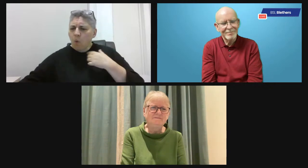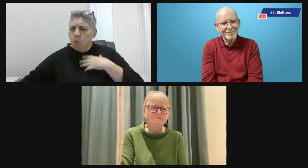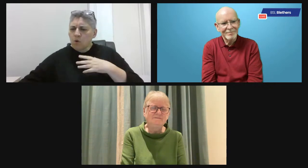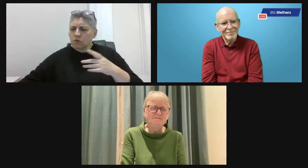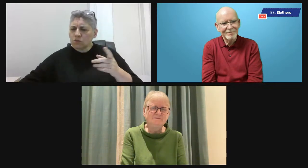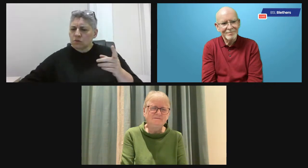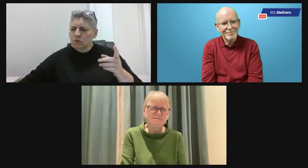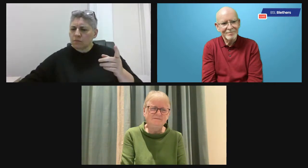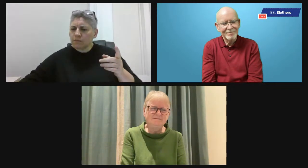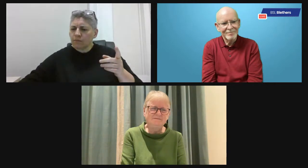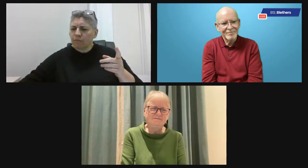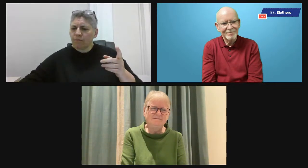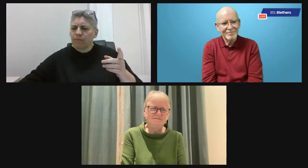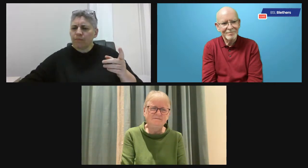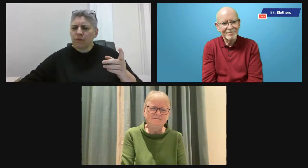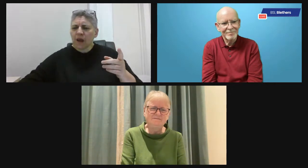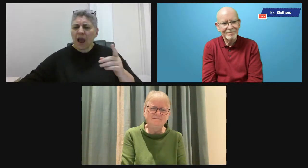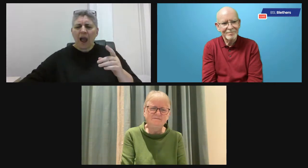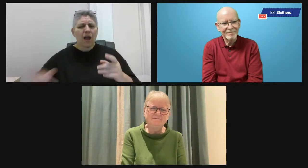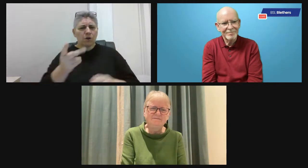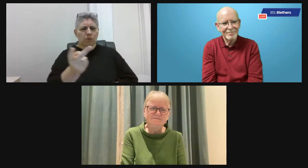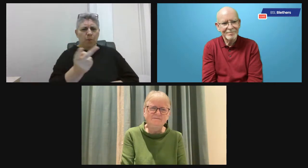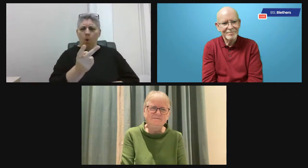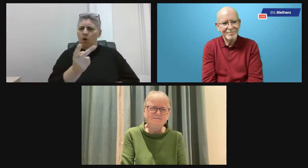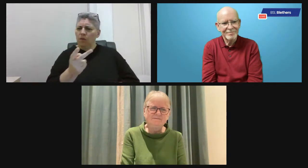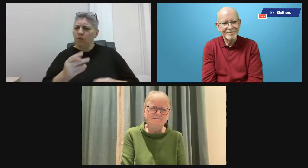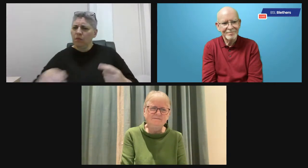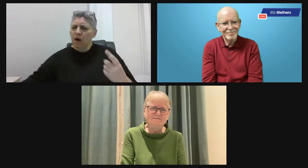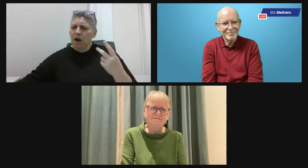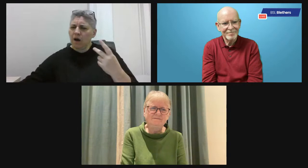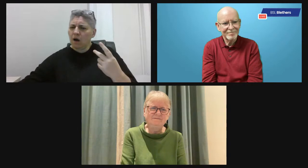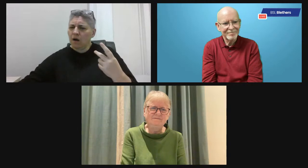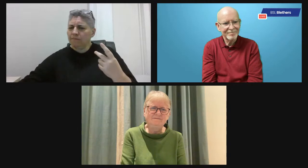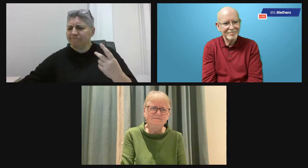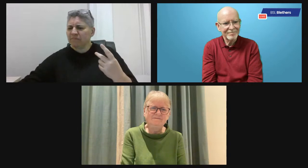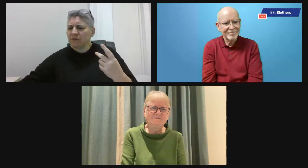so many questions for tonight, so I just want to make sure that we've covered everything.